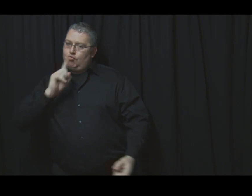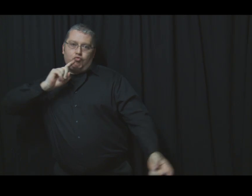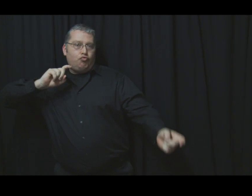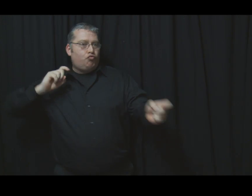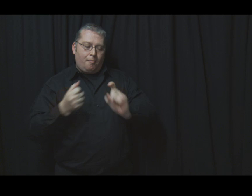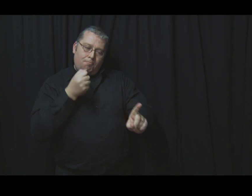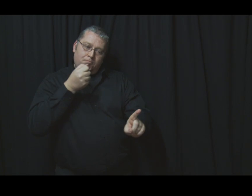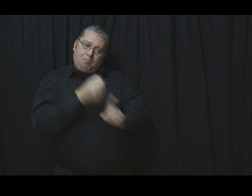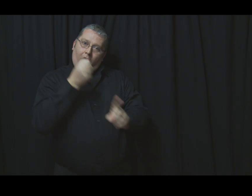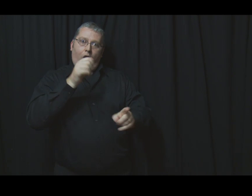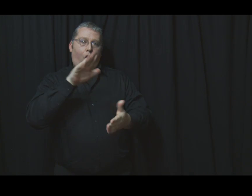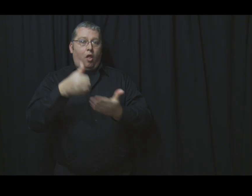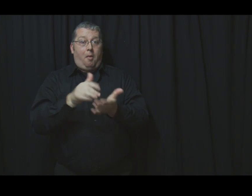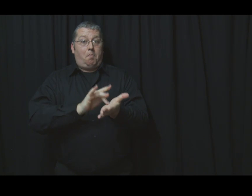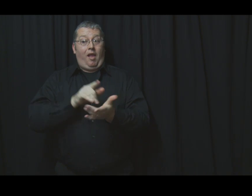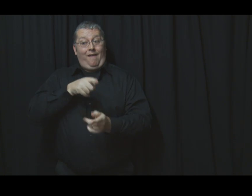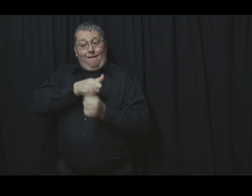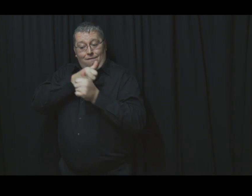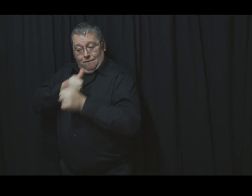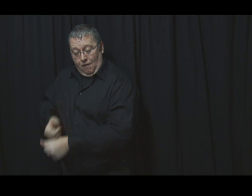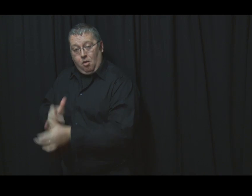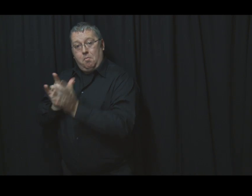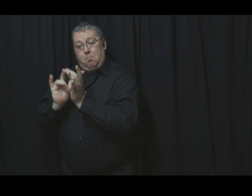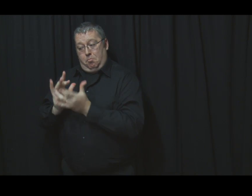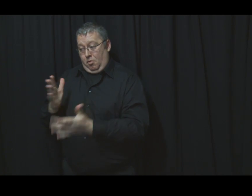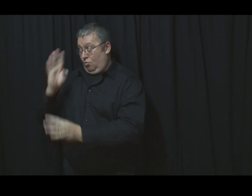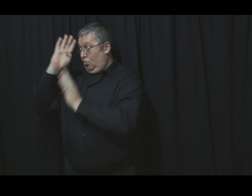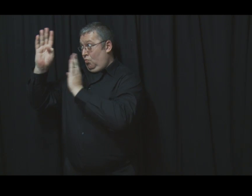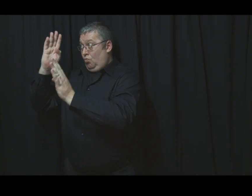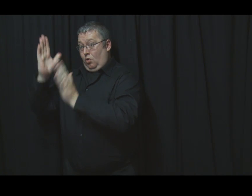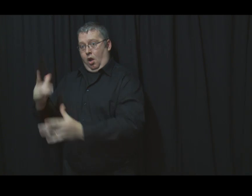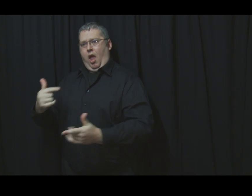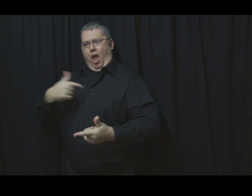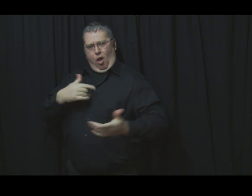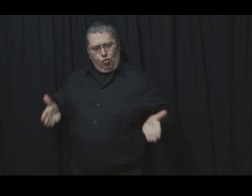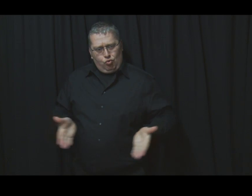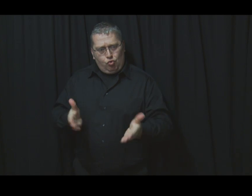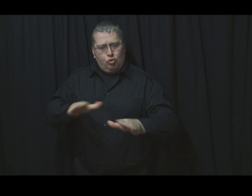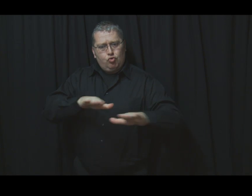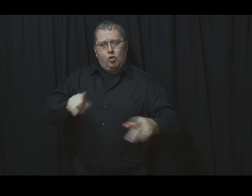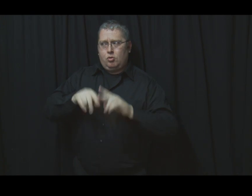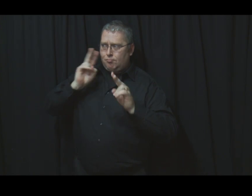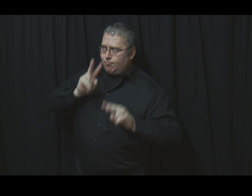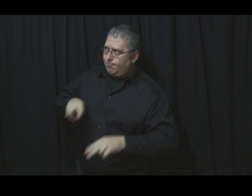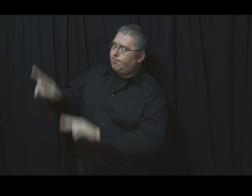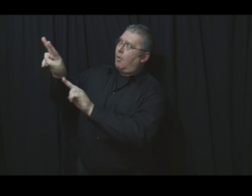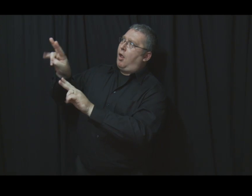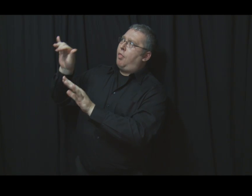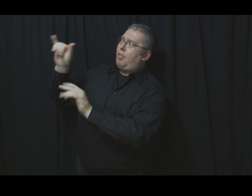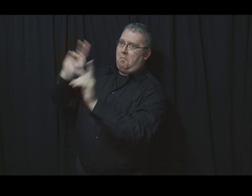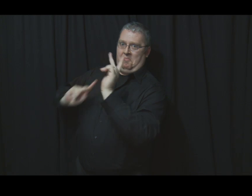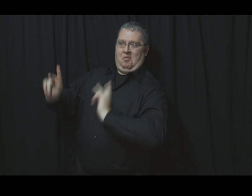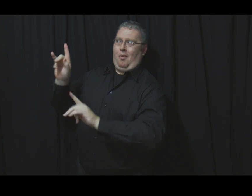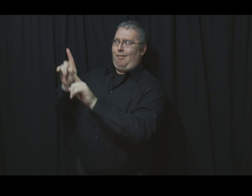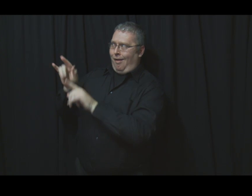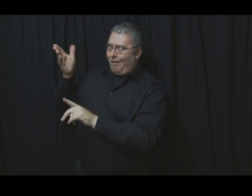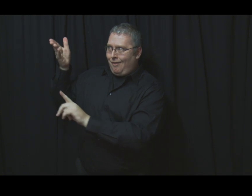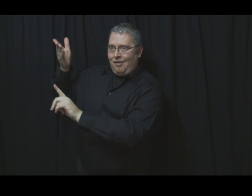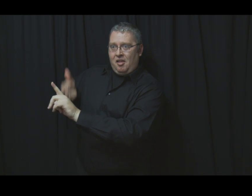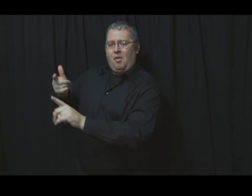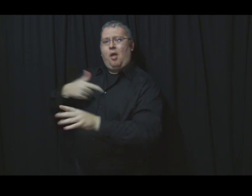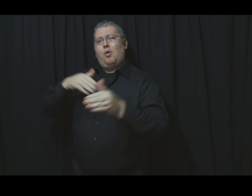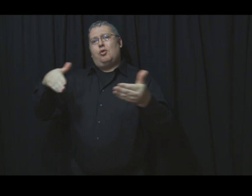he's a biblical creationist. And I encourage children to follow people like that and make them their heroes. Let me introduce you to